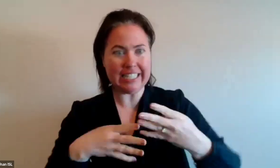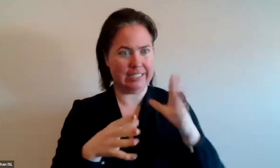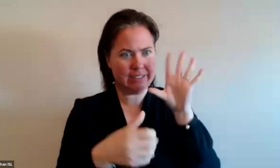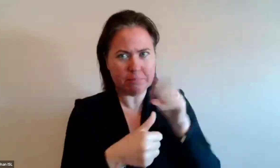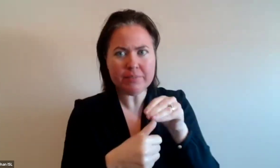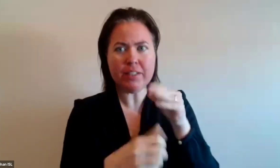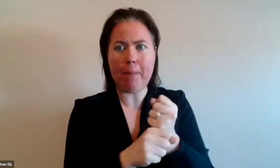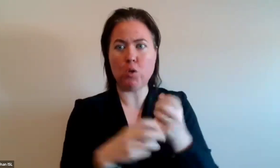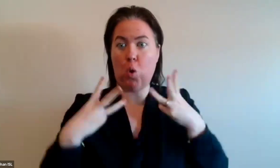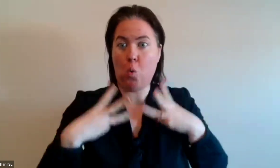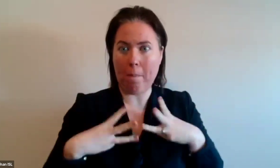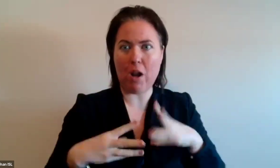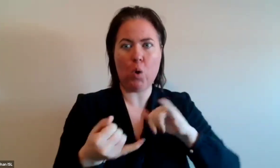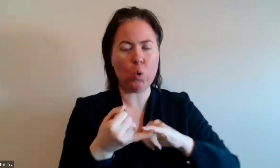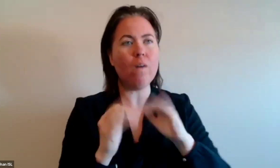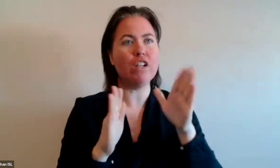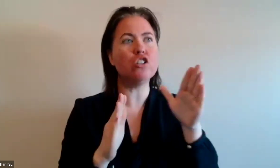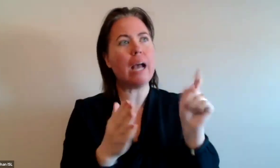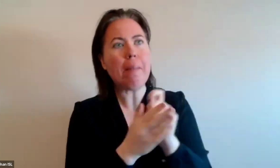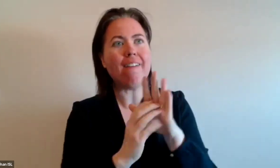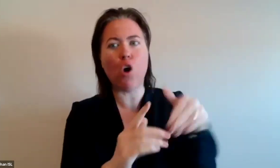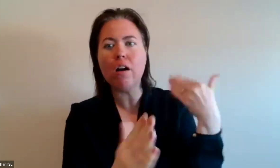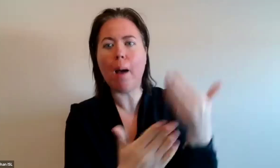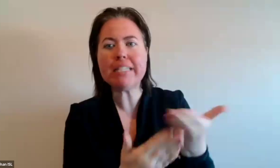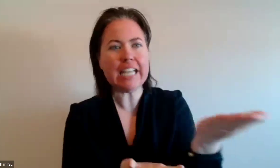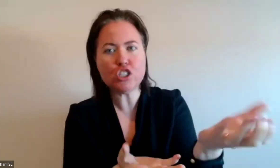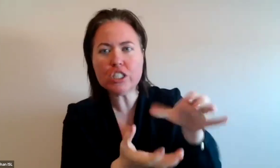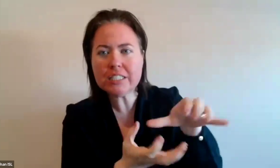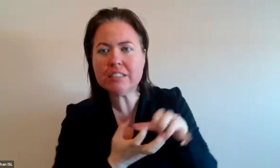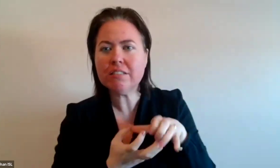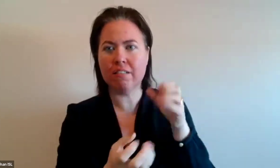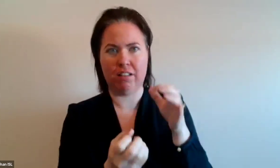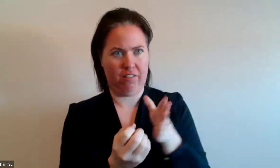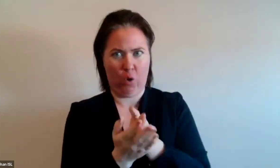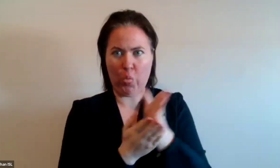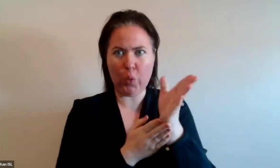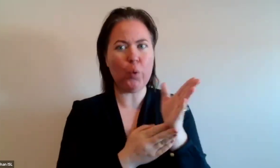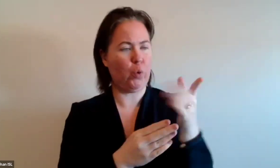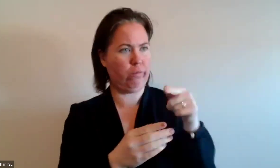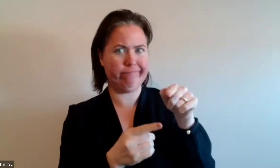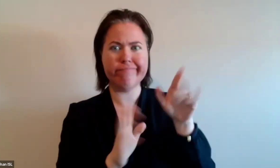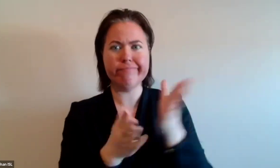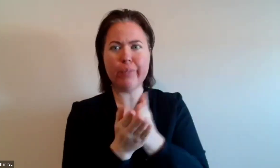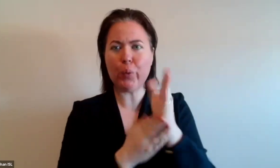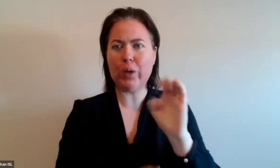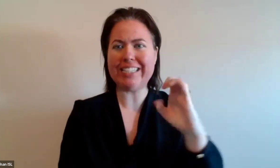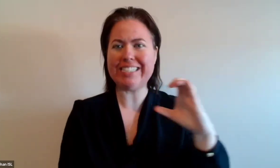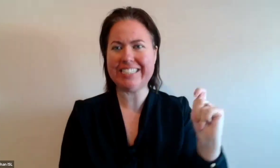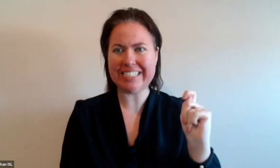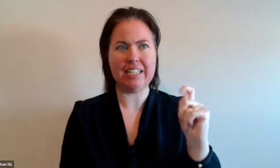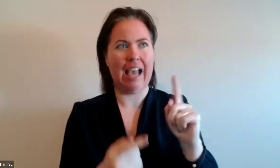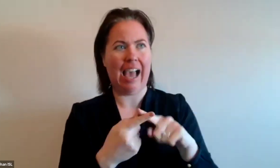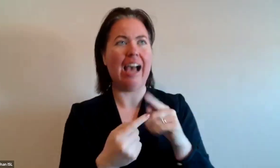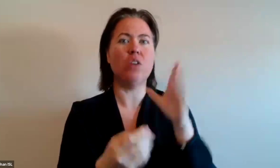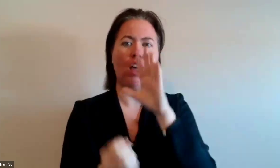have applied for compensation for injuries caused by ECT to the Norwegian system of patient injury